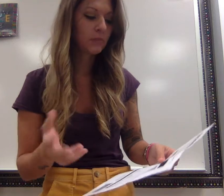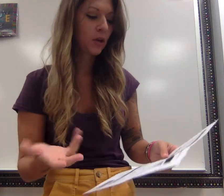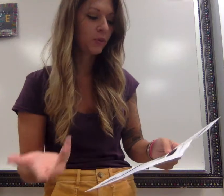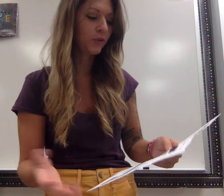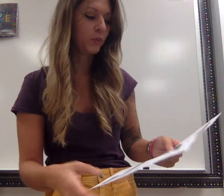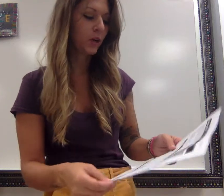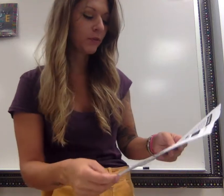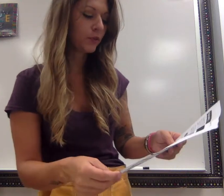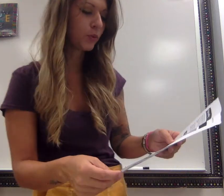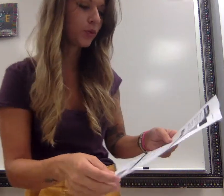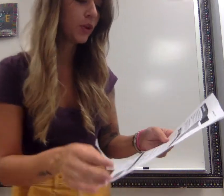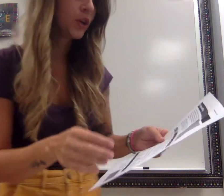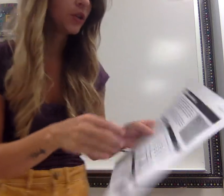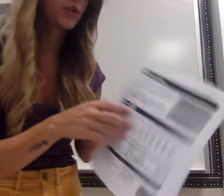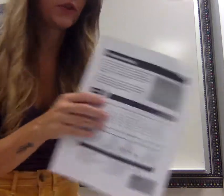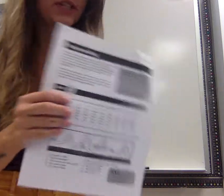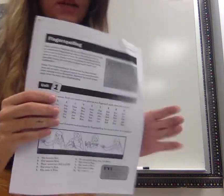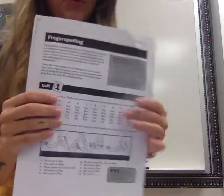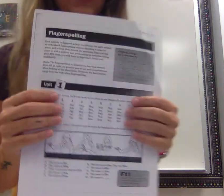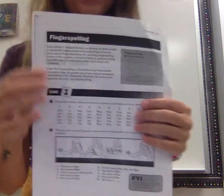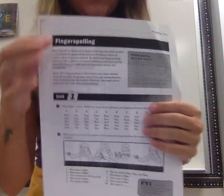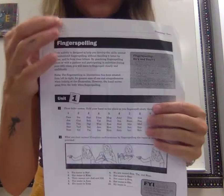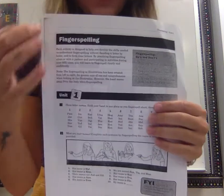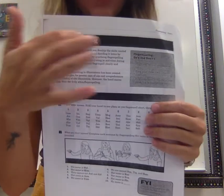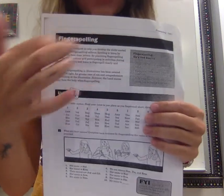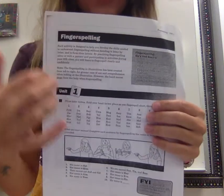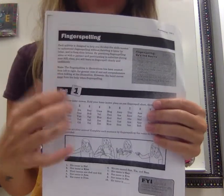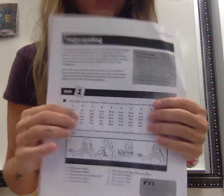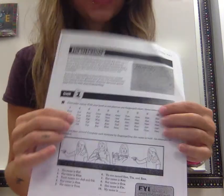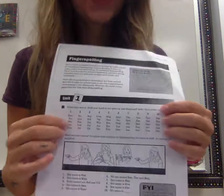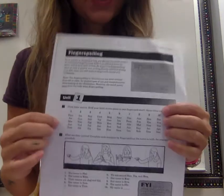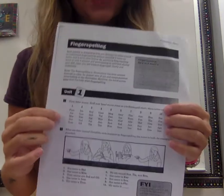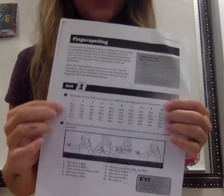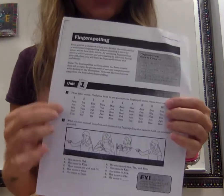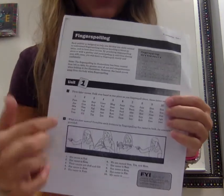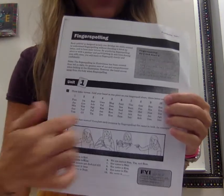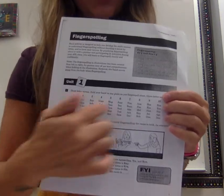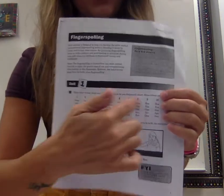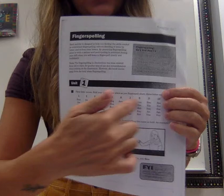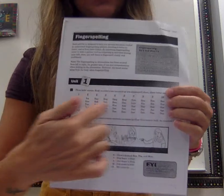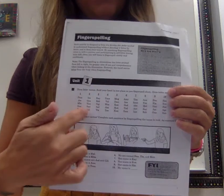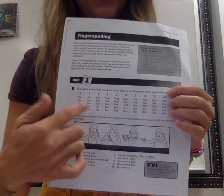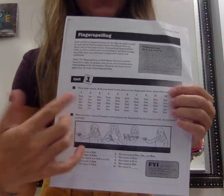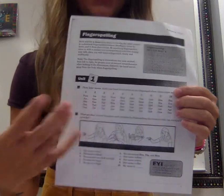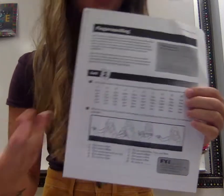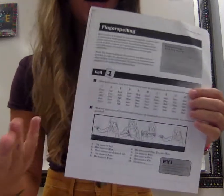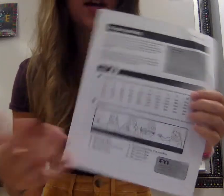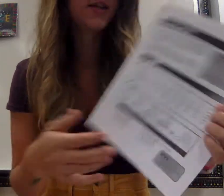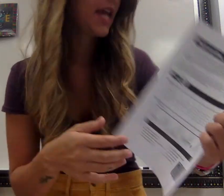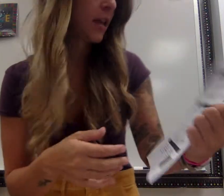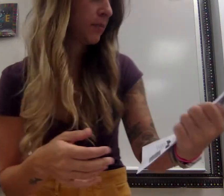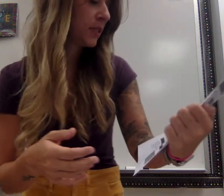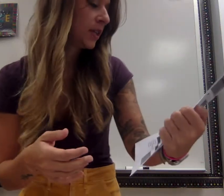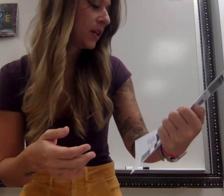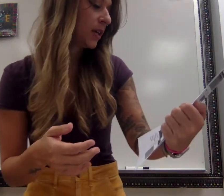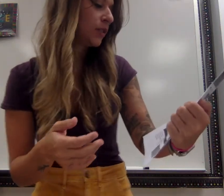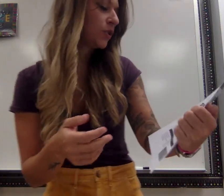help you feel more comfortable. So for example, there's like finger spelling, and then there's like all these different names. And so